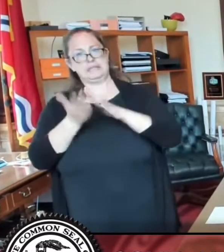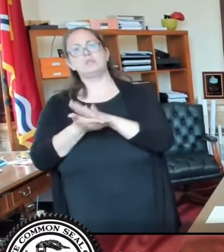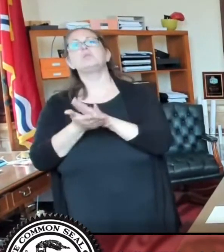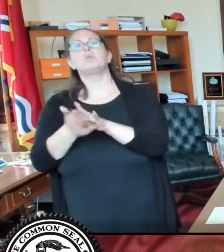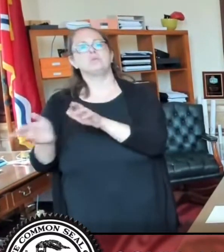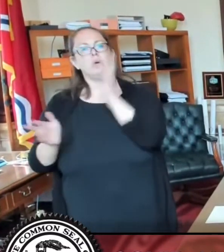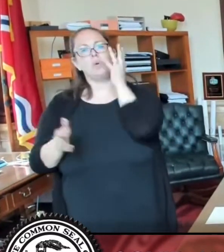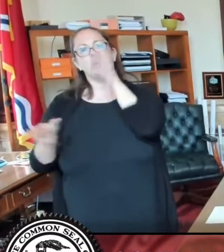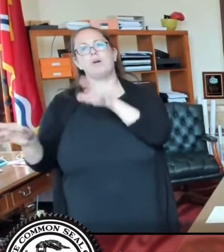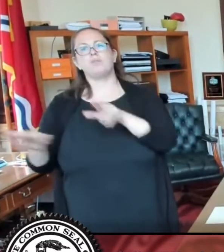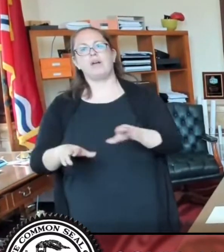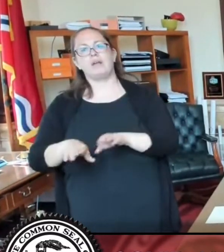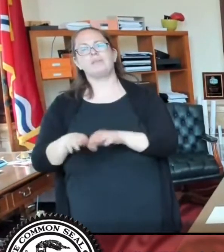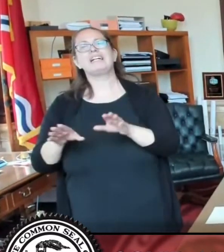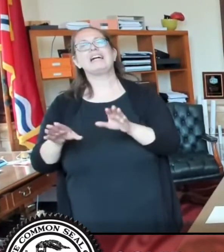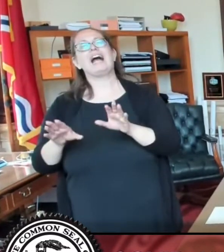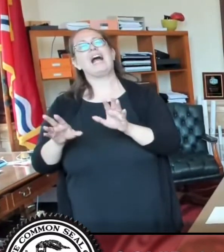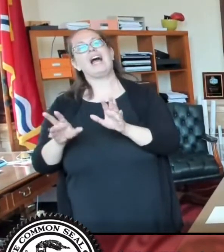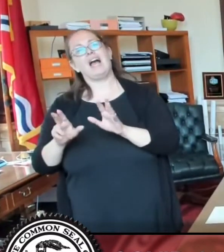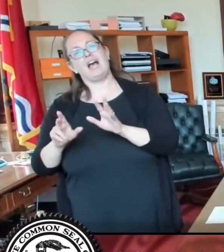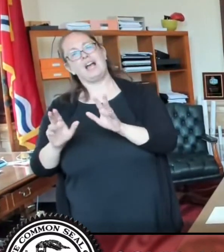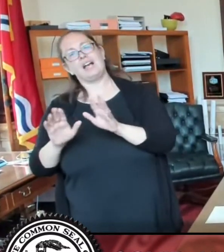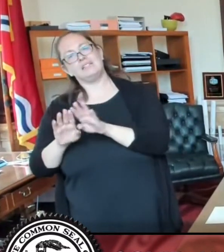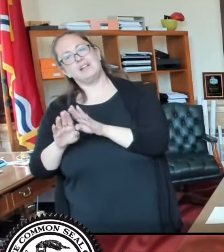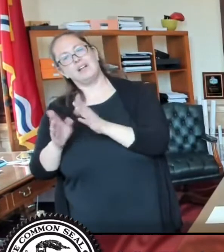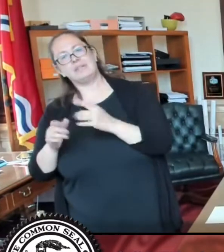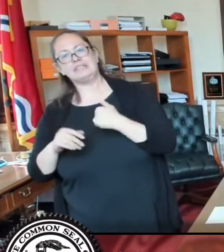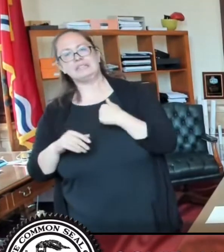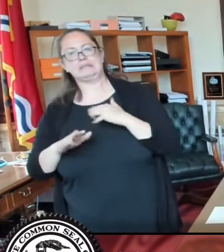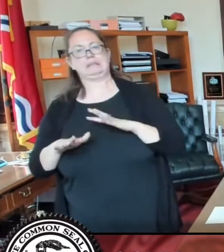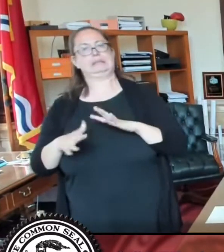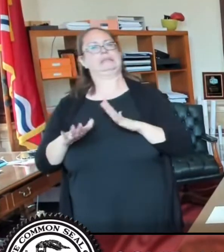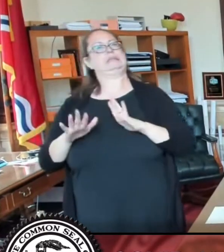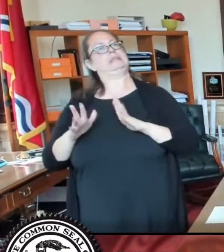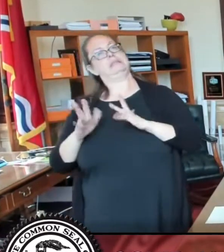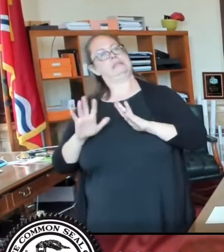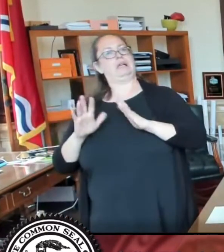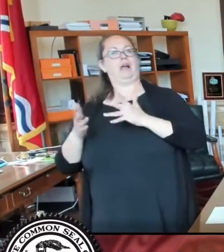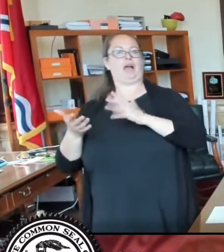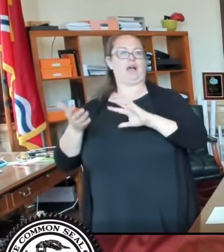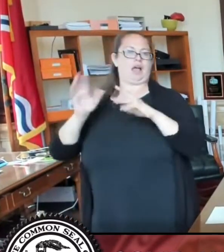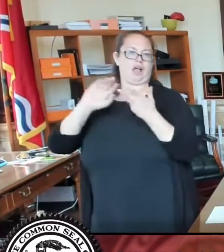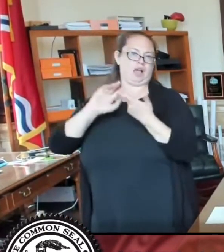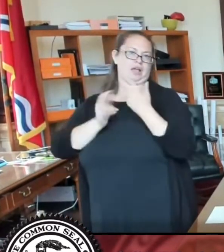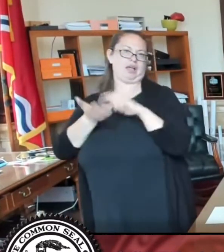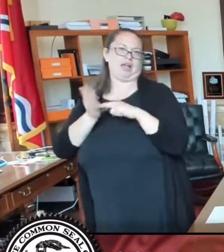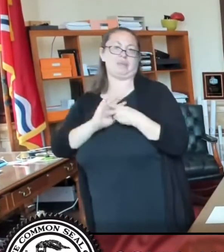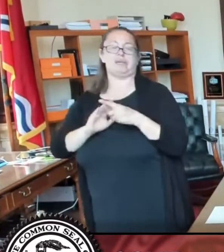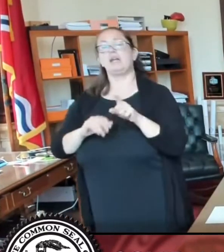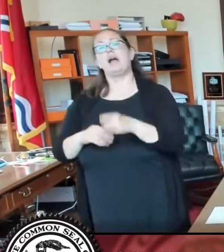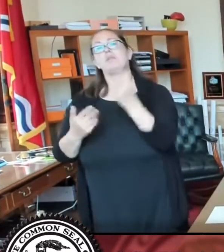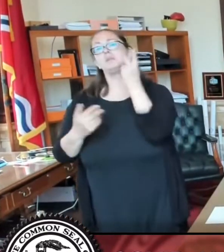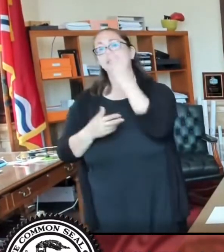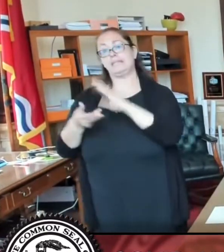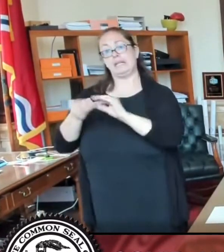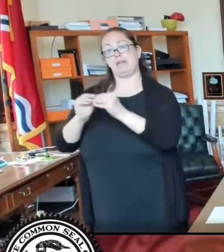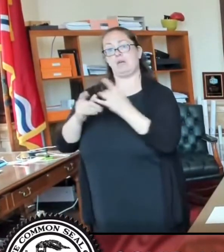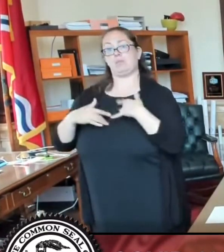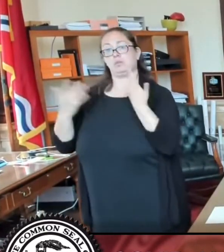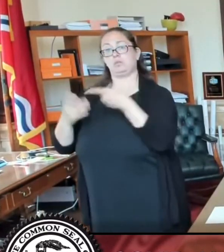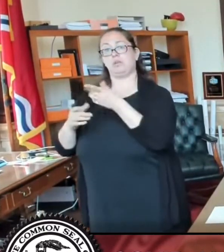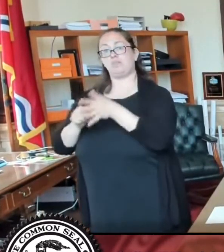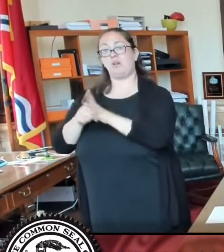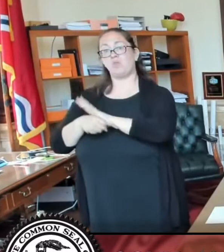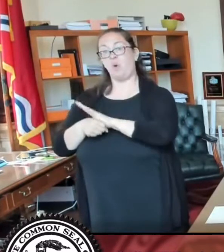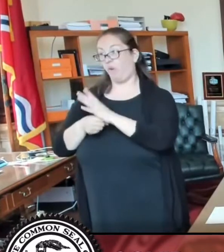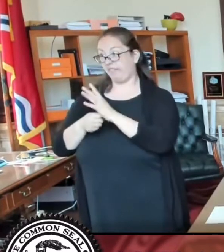open. Now, I say that with some reticence, because we've got to see what continues to happen with these numbers. But here we are on July the